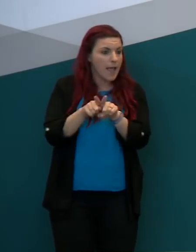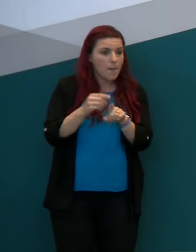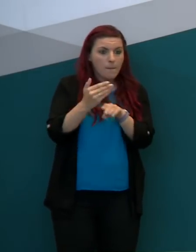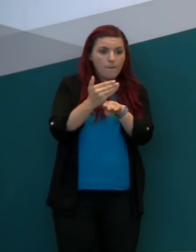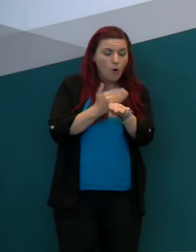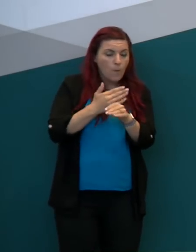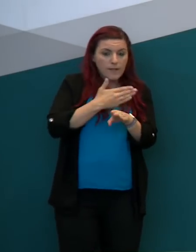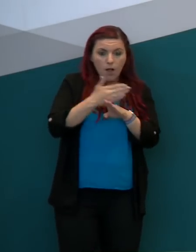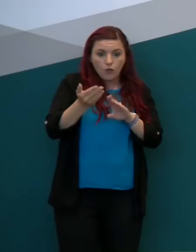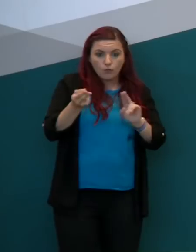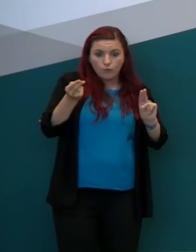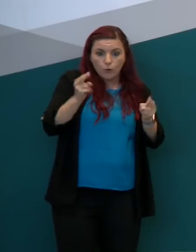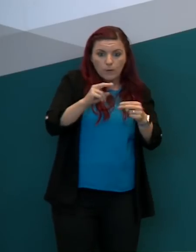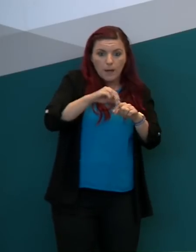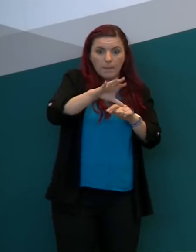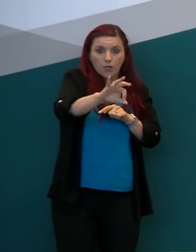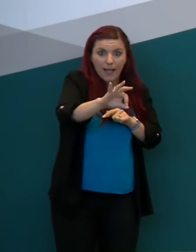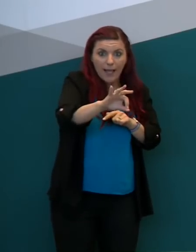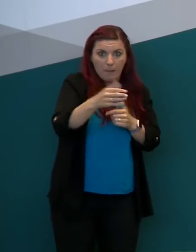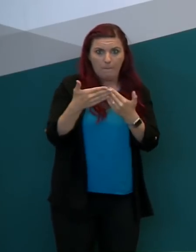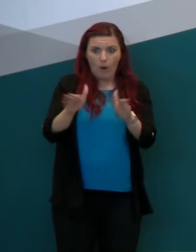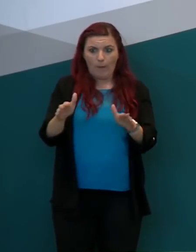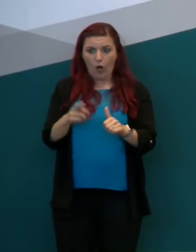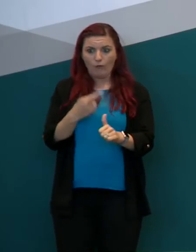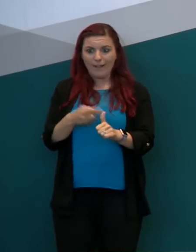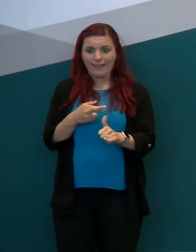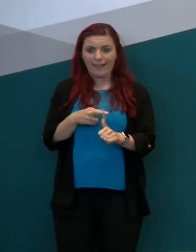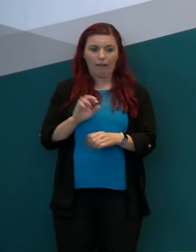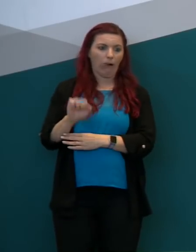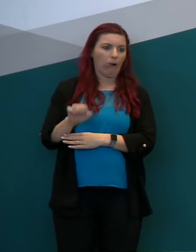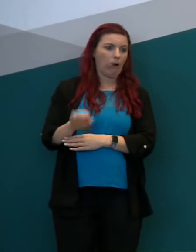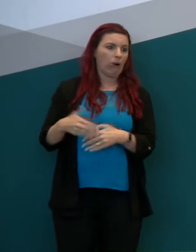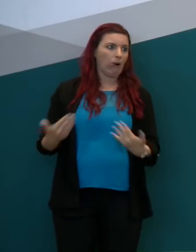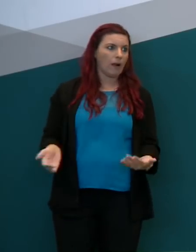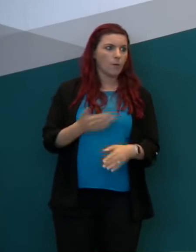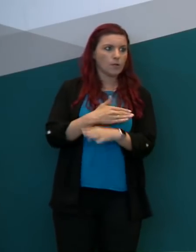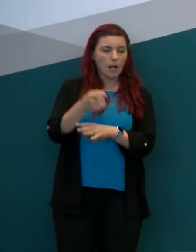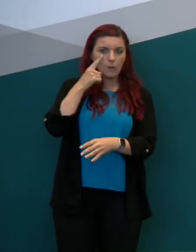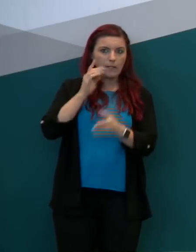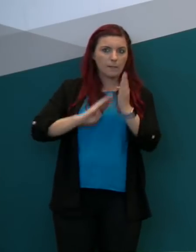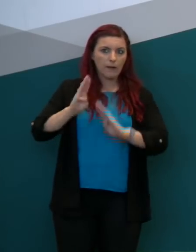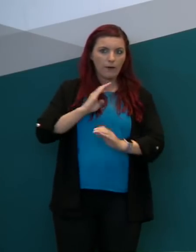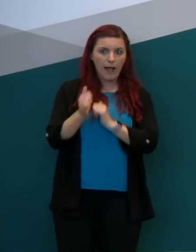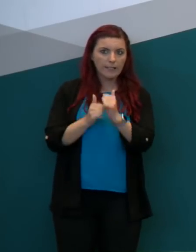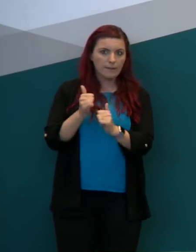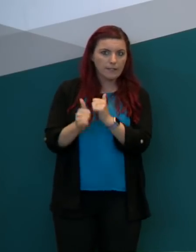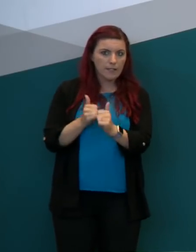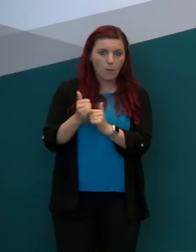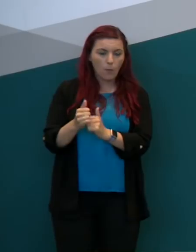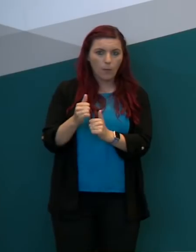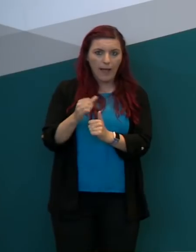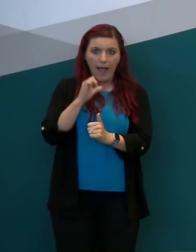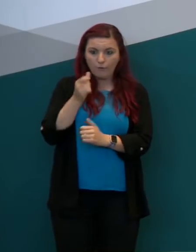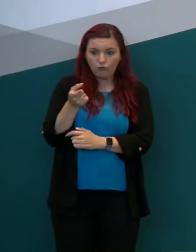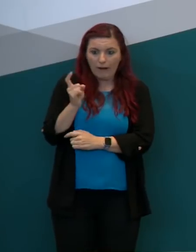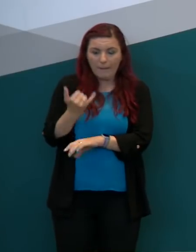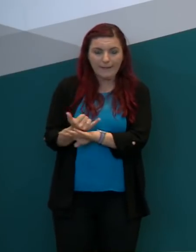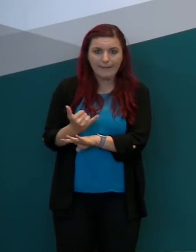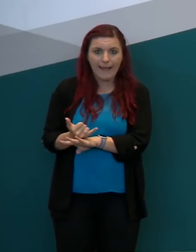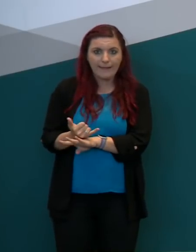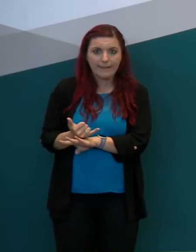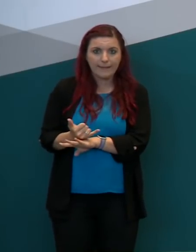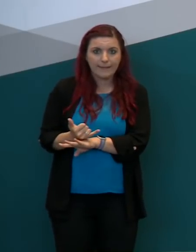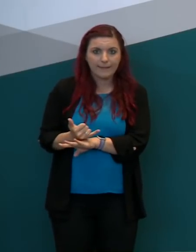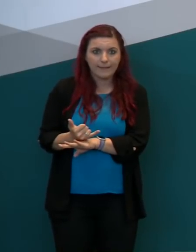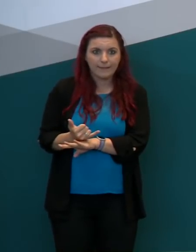restrictions next Monday, the public gets ahead of us, and we start to see behaviours and activity of a kind that we haven't recommended, a riskier level of